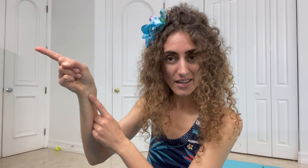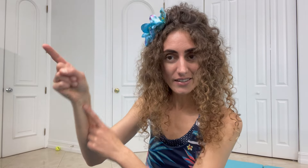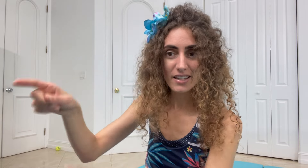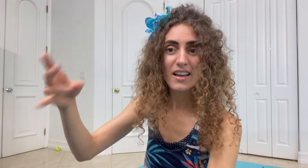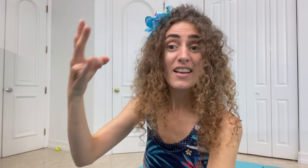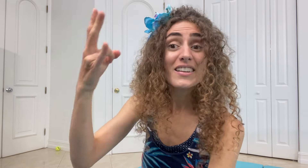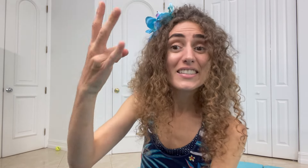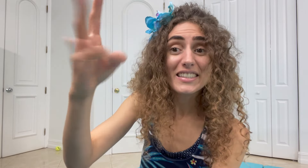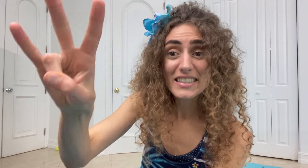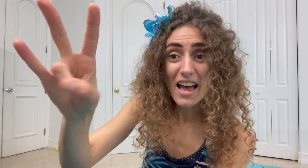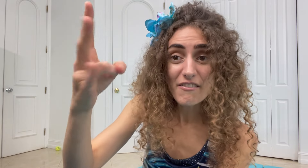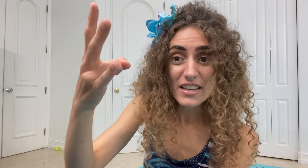16 minutes.